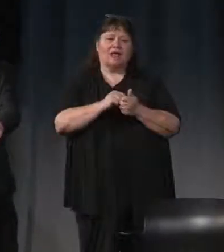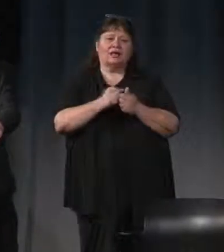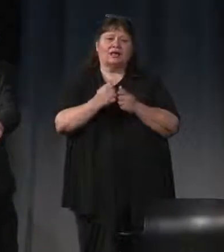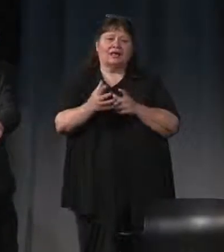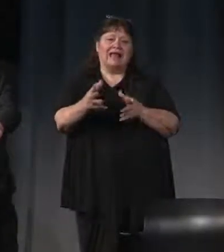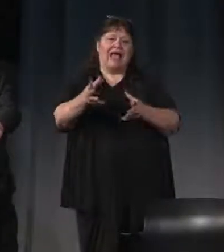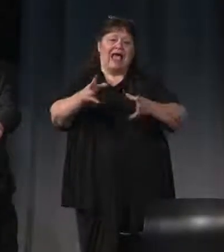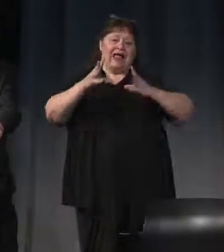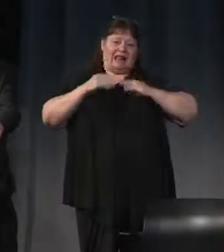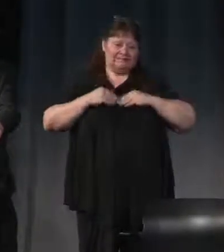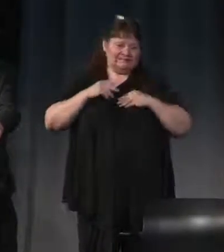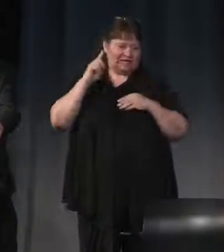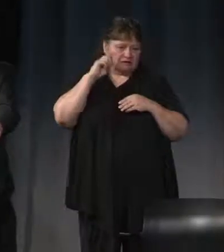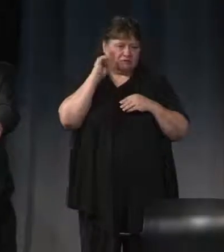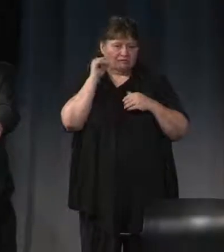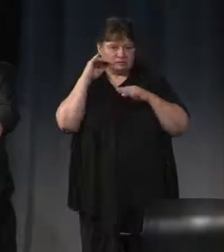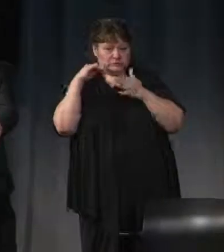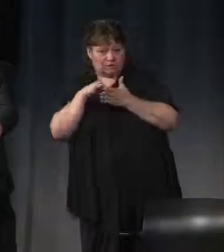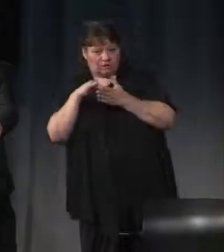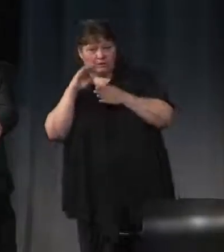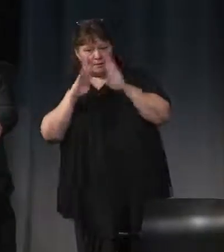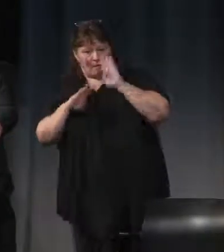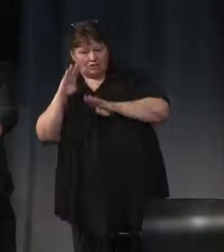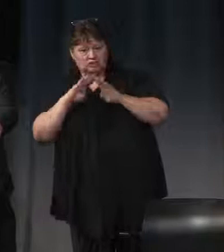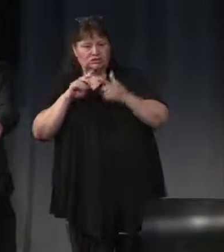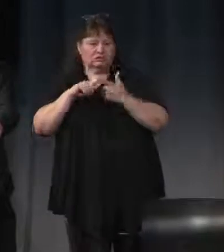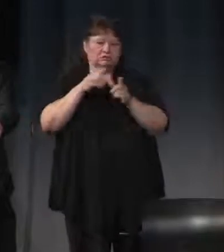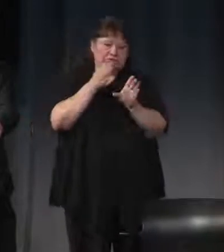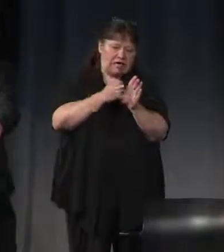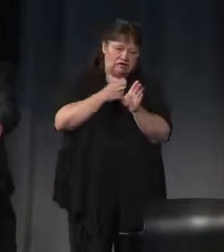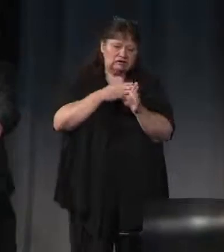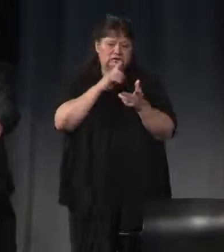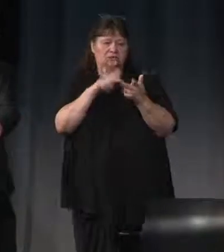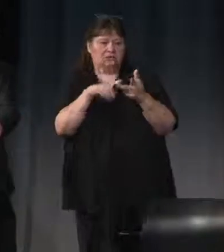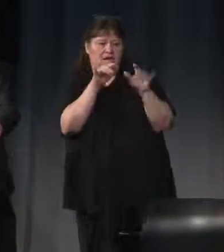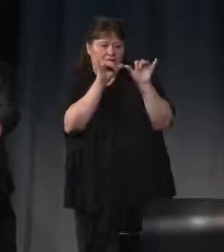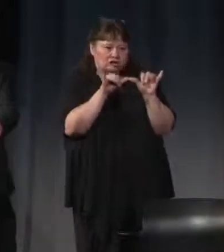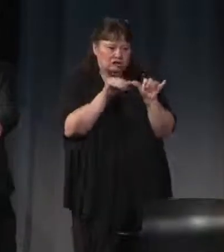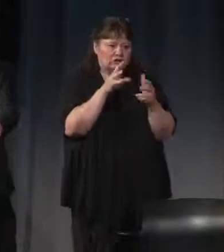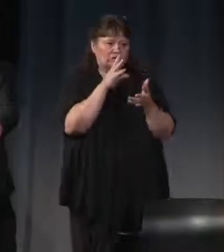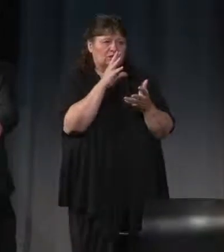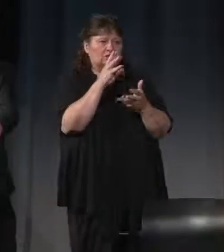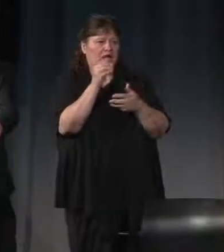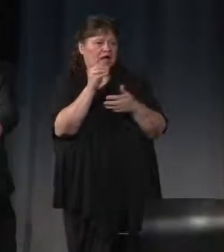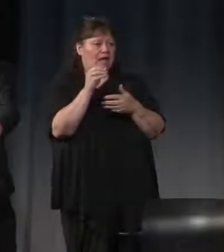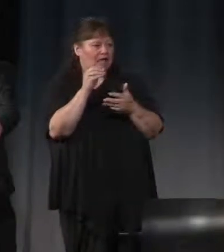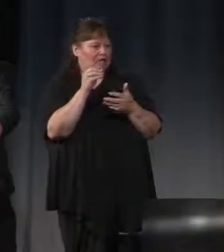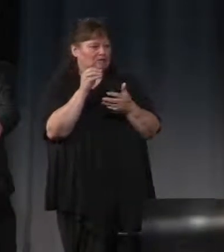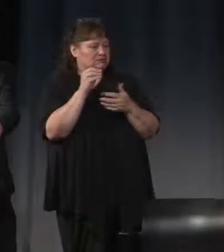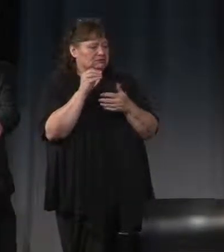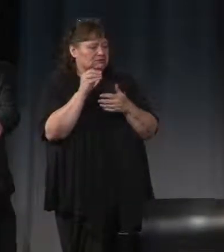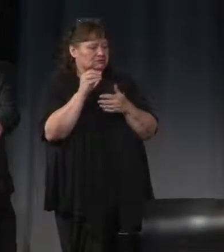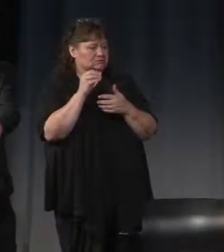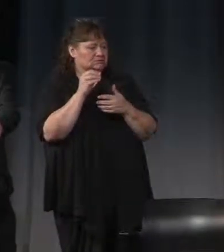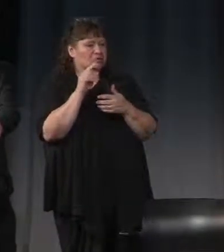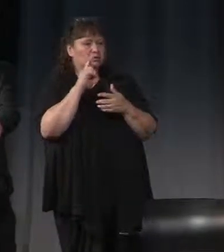study a little bit of biology and medicine, a little bit of psychology, a lot of engineering, and in order to create a